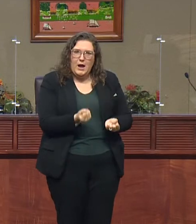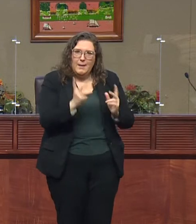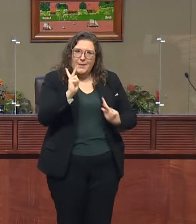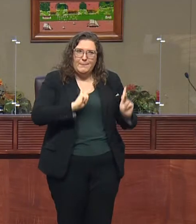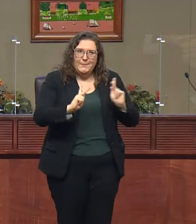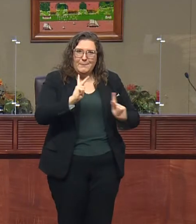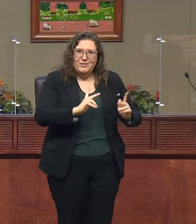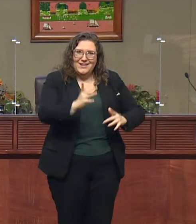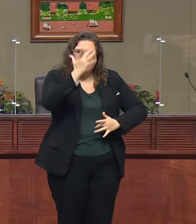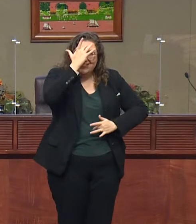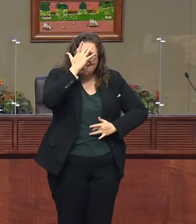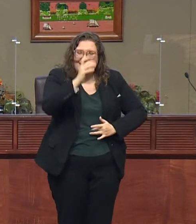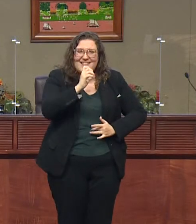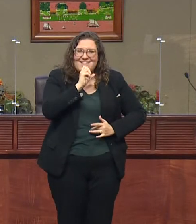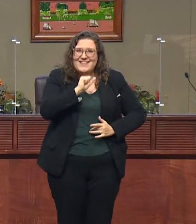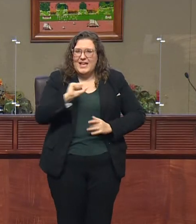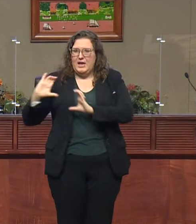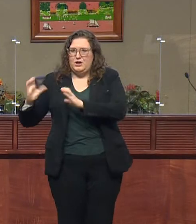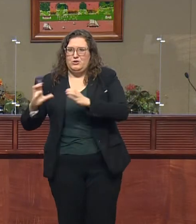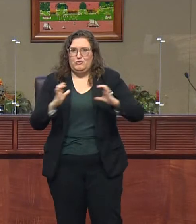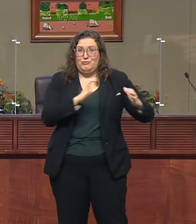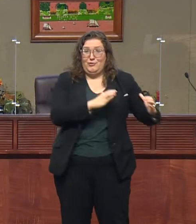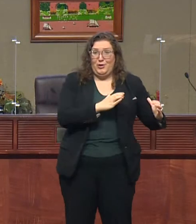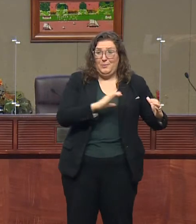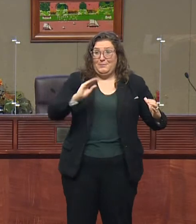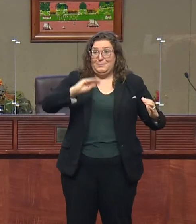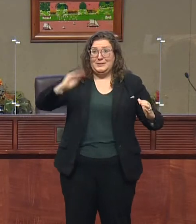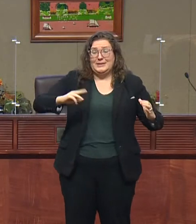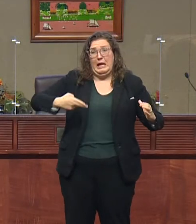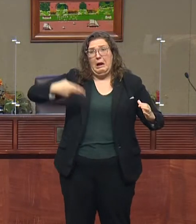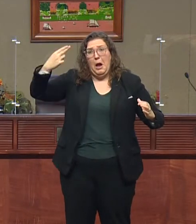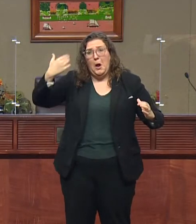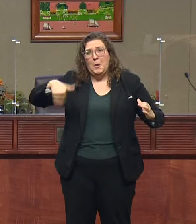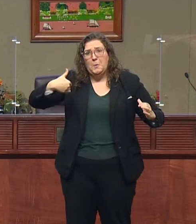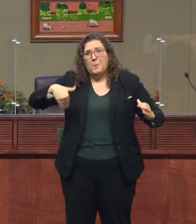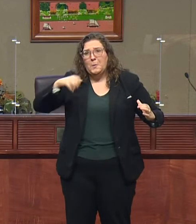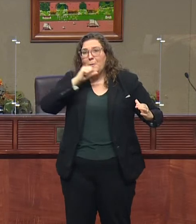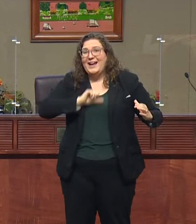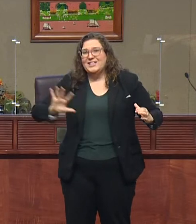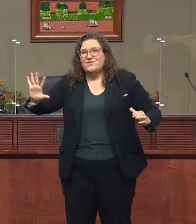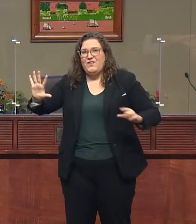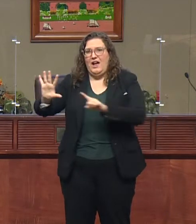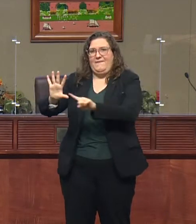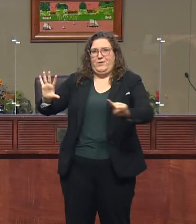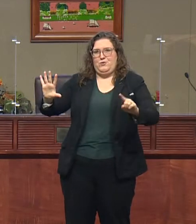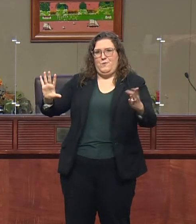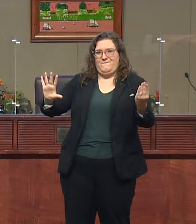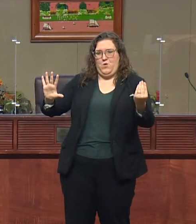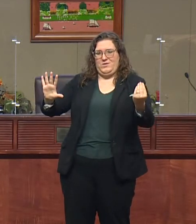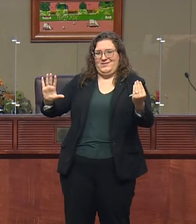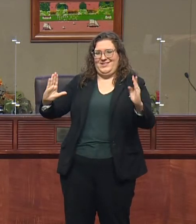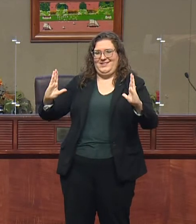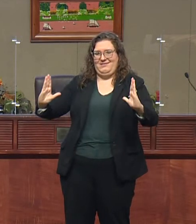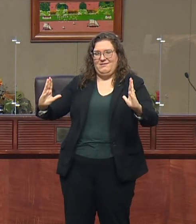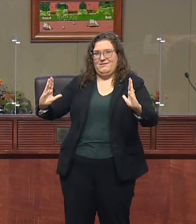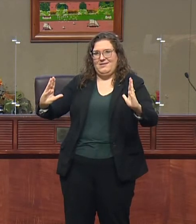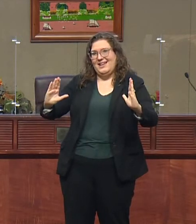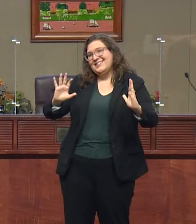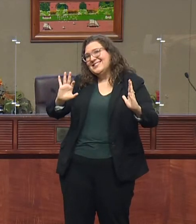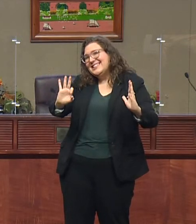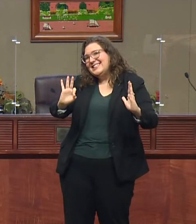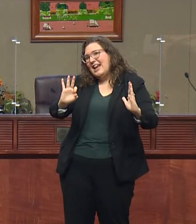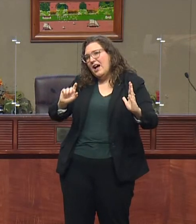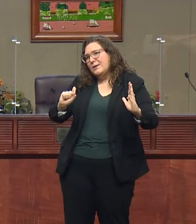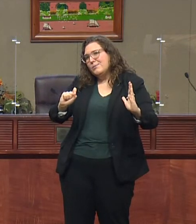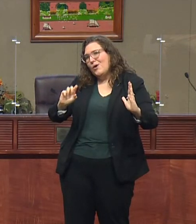that has the highest percent positivity is the 5 to 14 age group, and that's